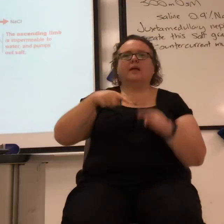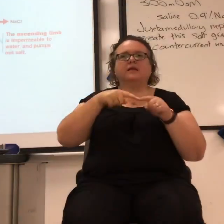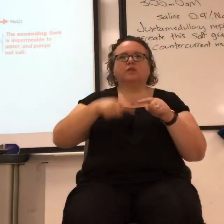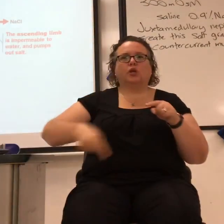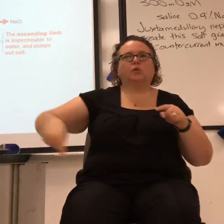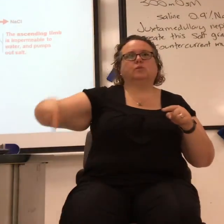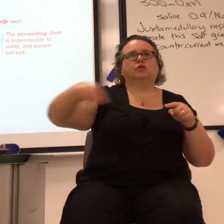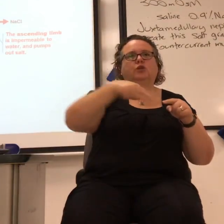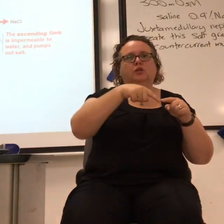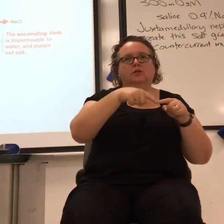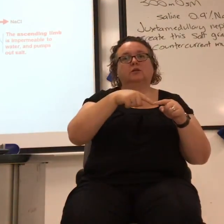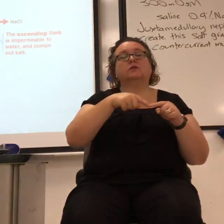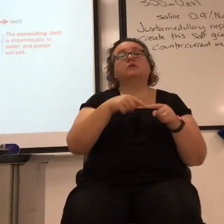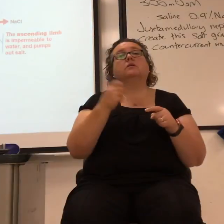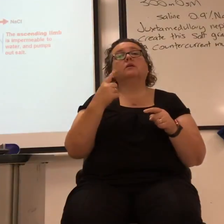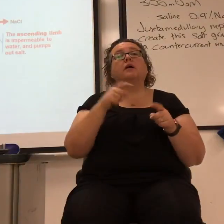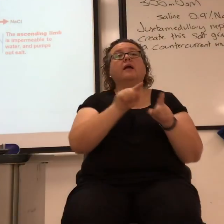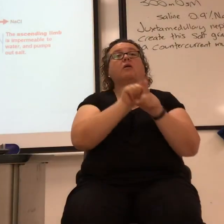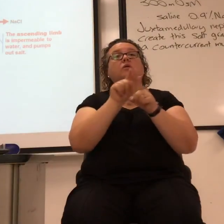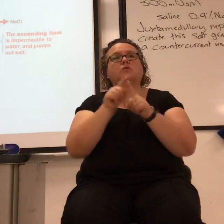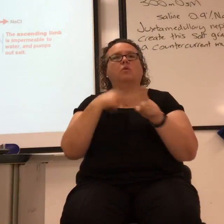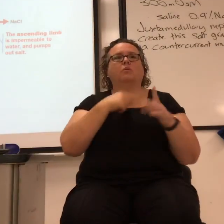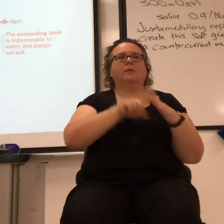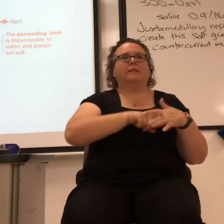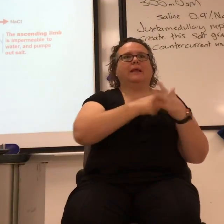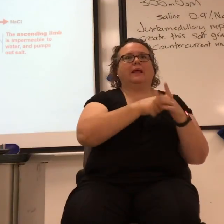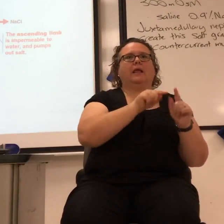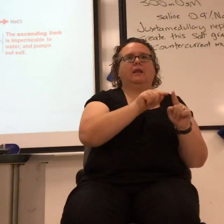loop, and this is where we begin.